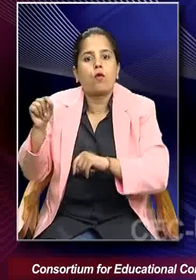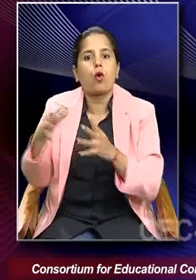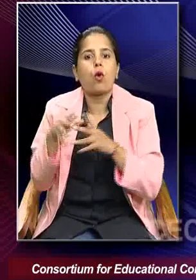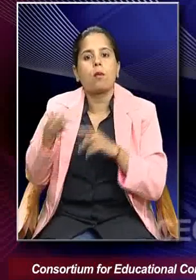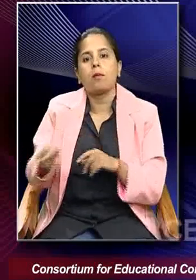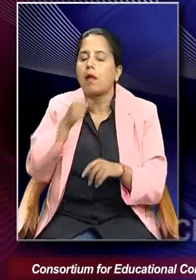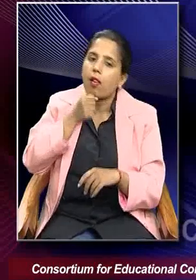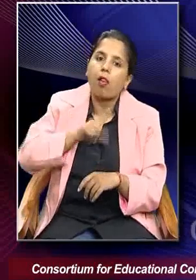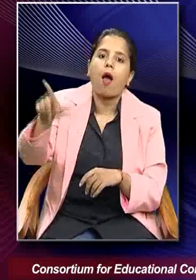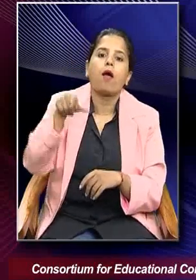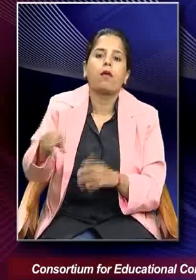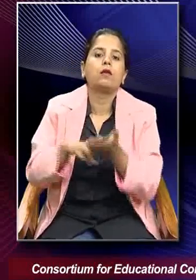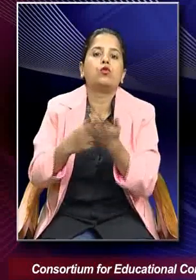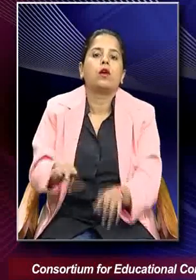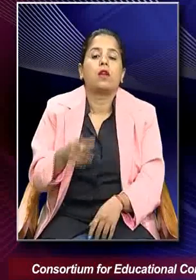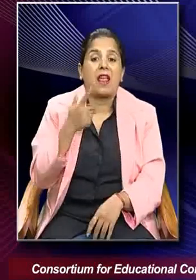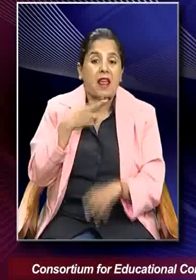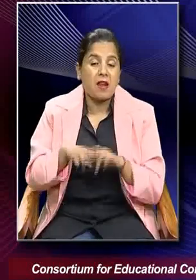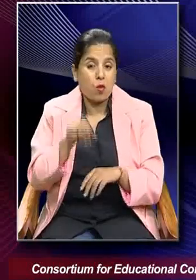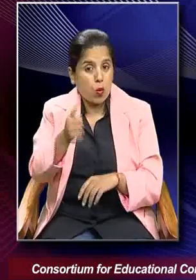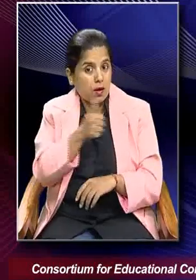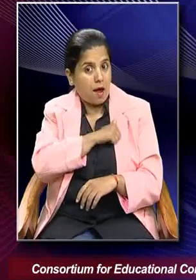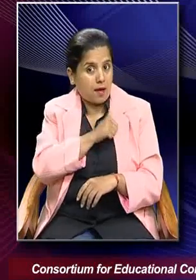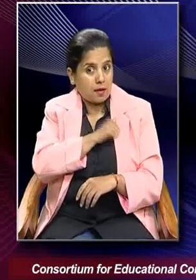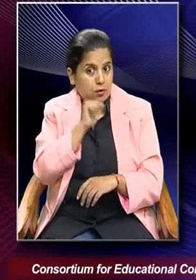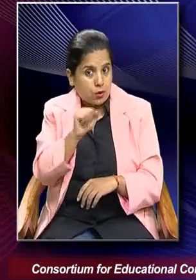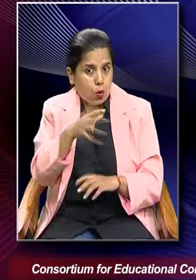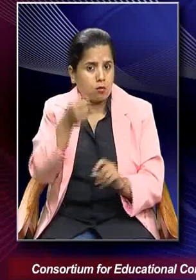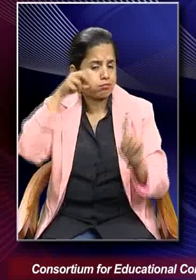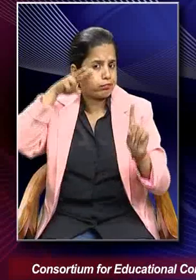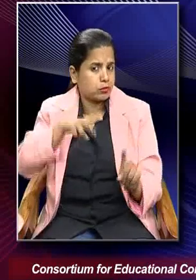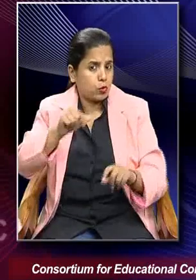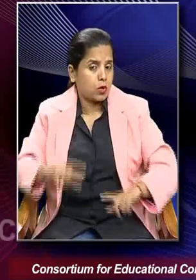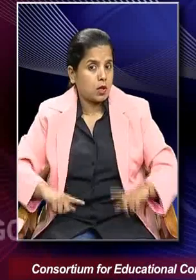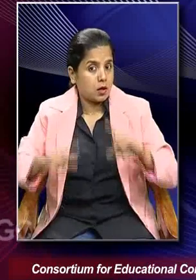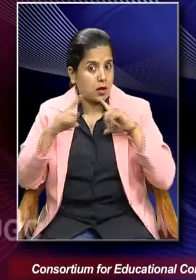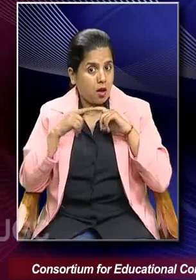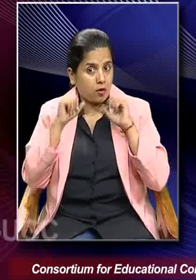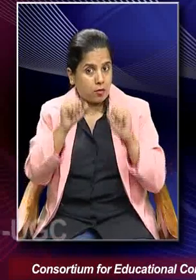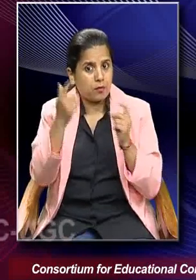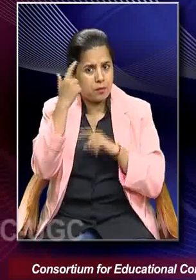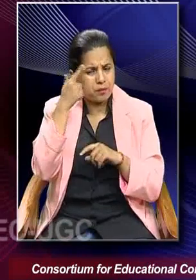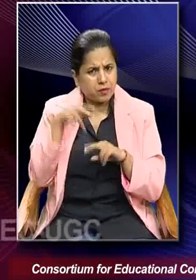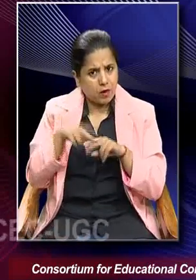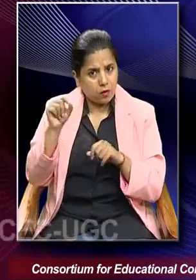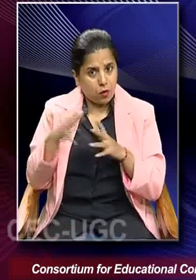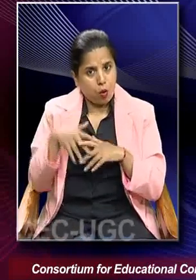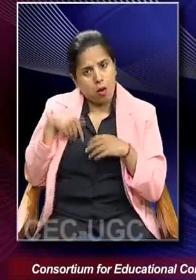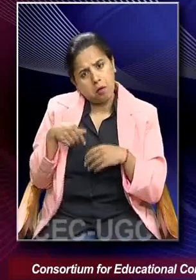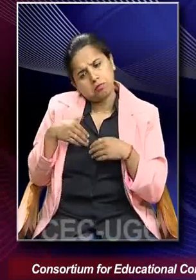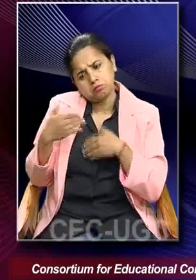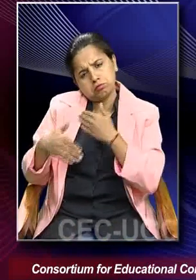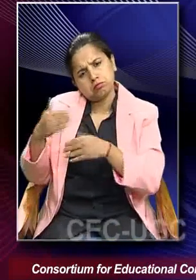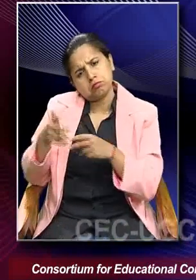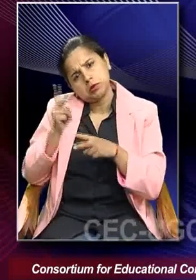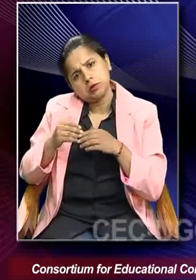of life. If your attitude and perception towards life is in a form of a flow, then you